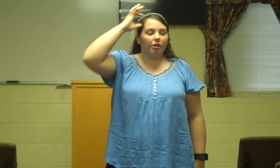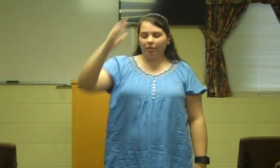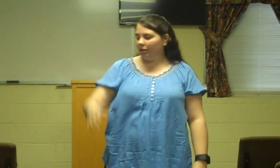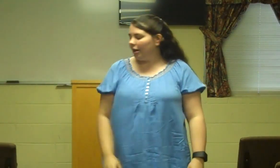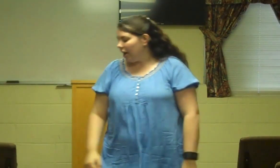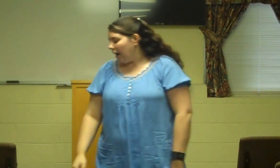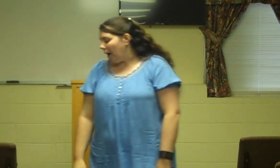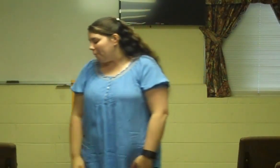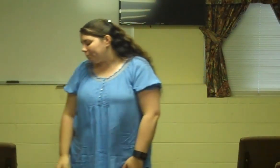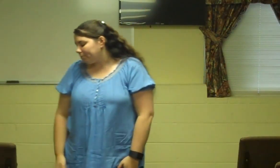hair.